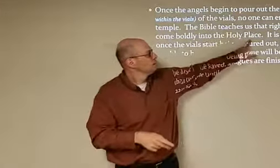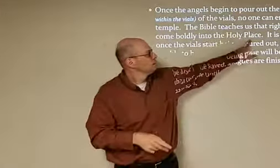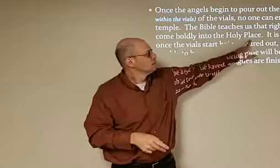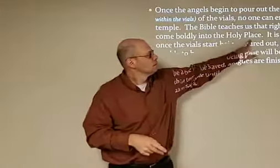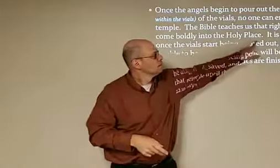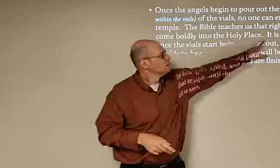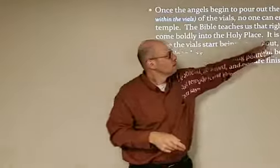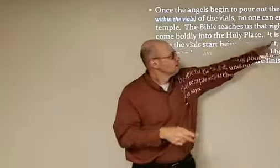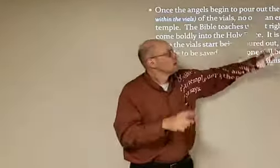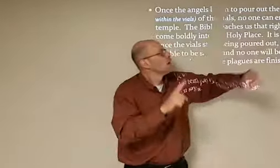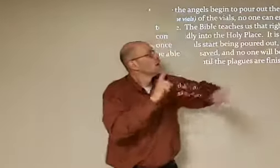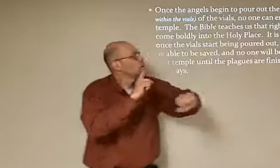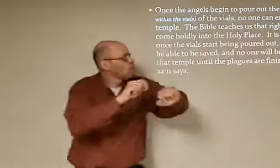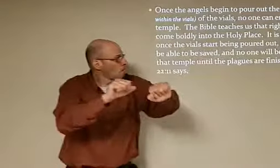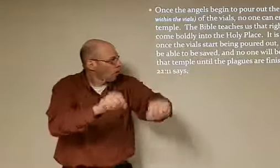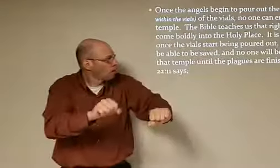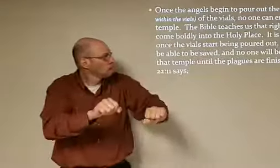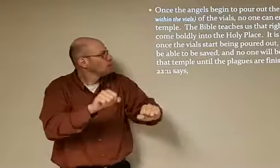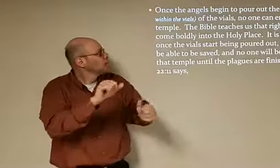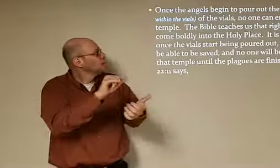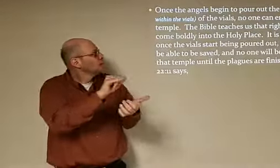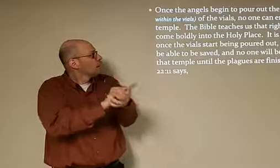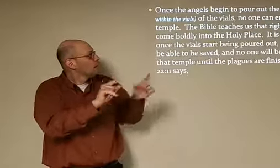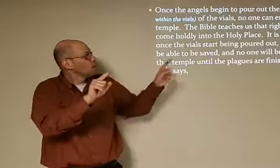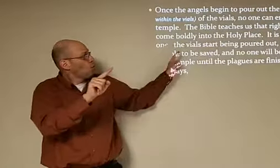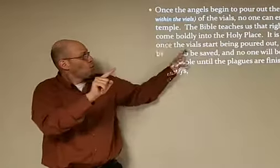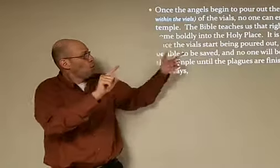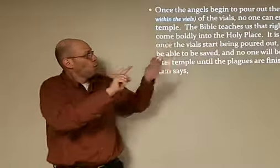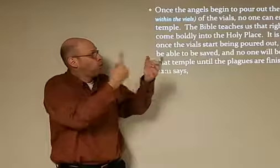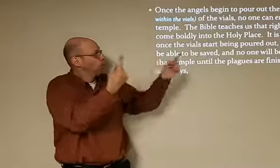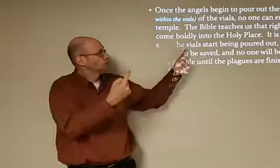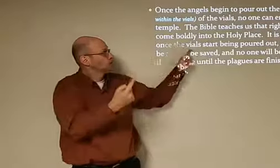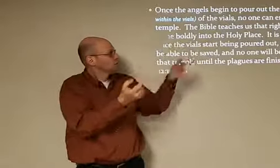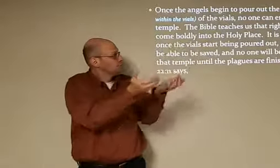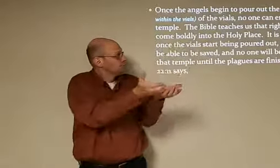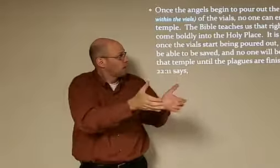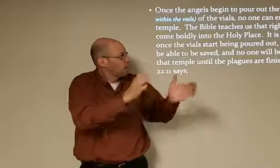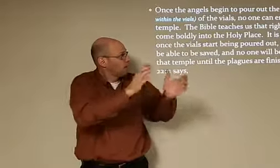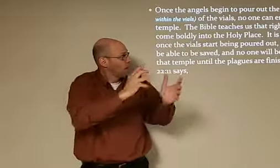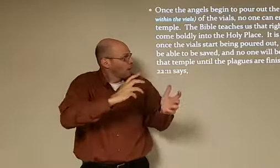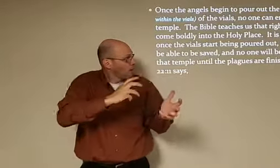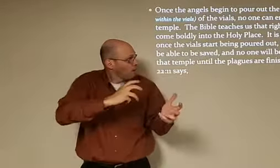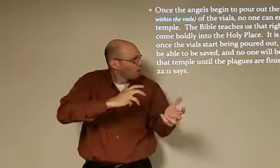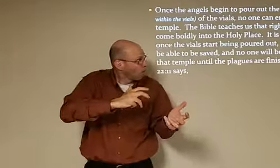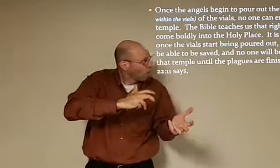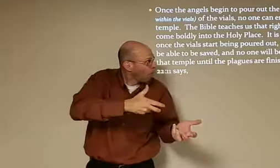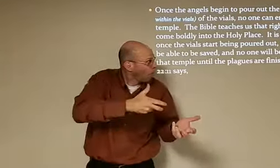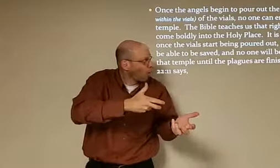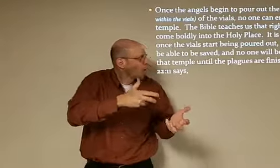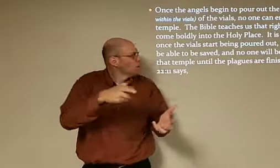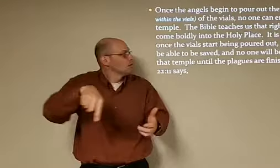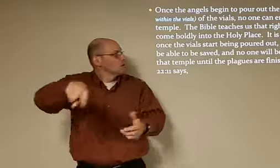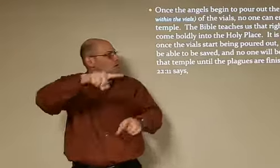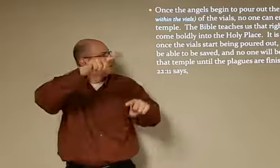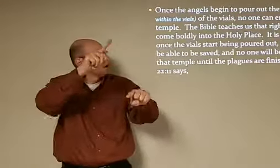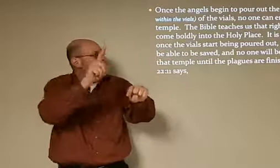come boldly into the holy place. It's possible that once the vials start being poured out, no one